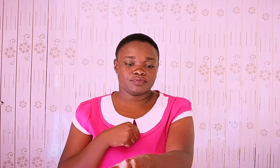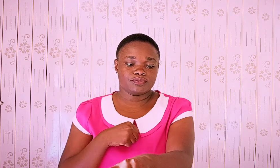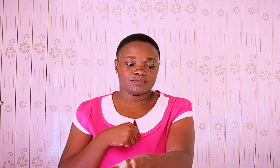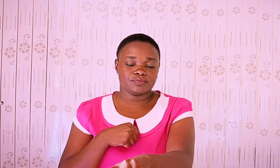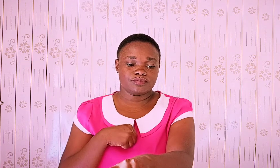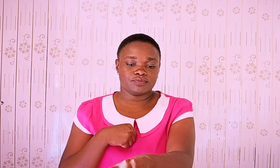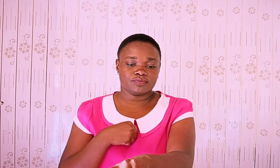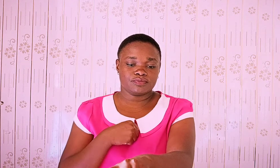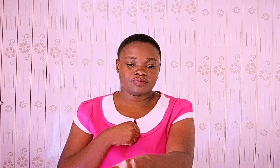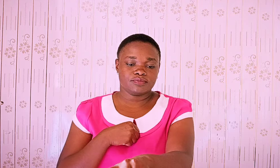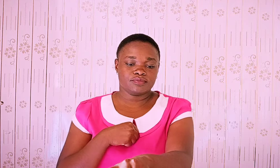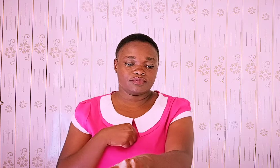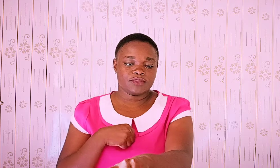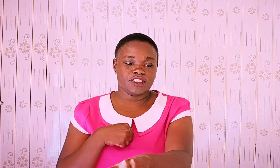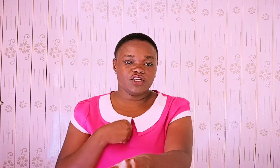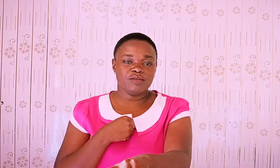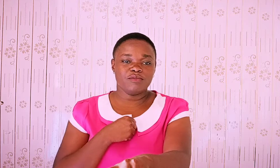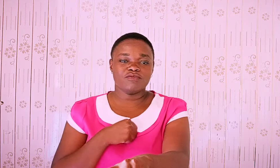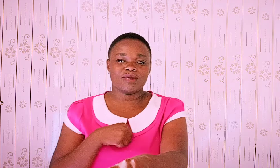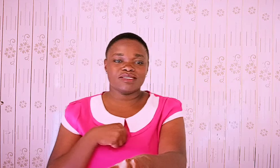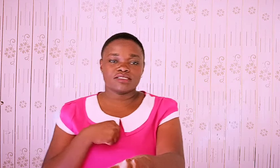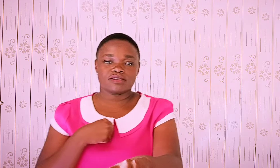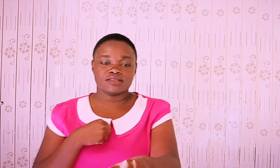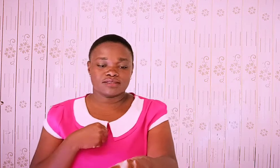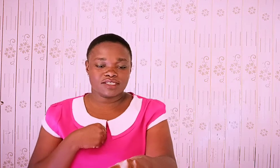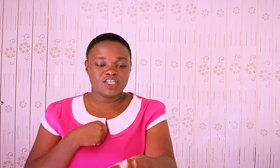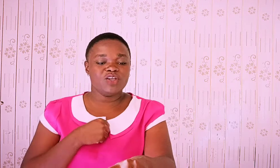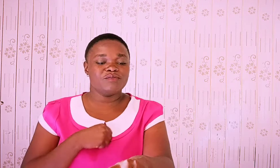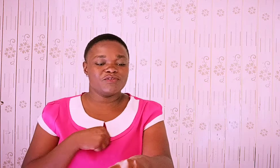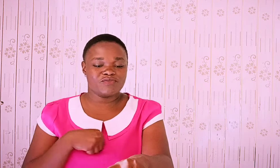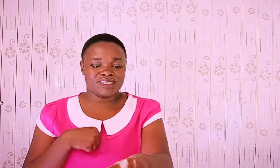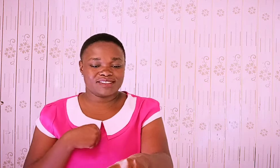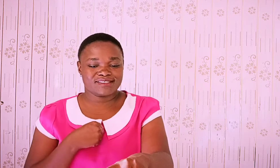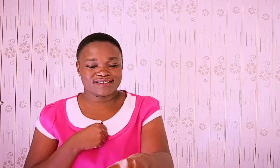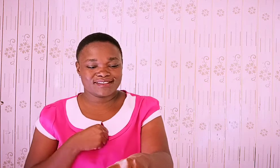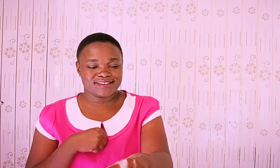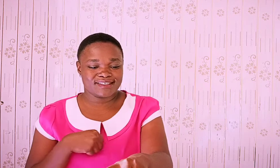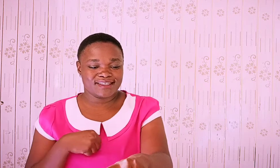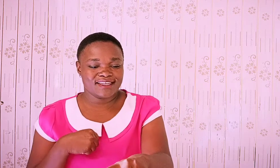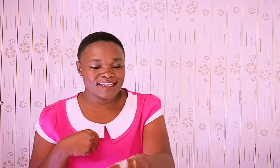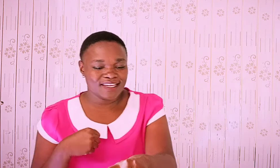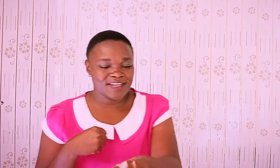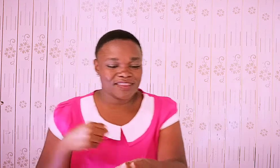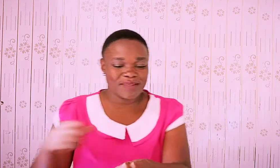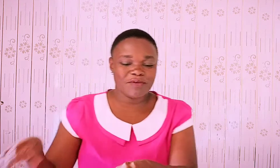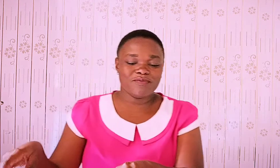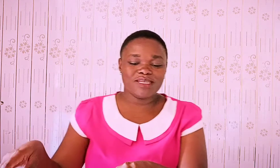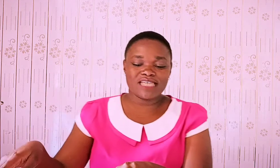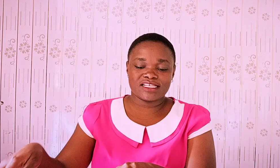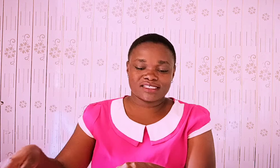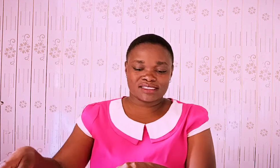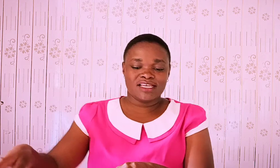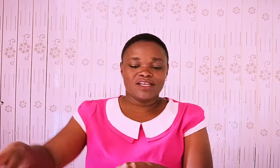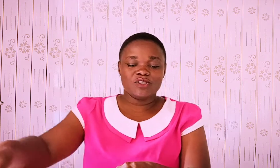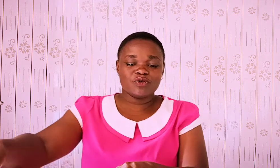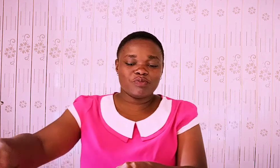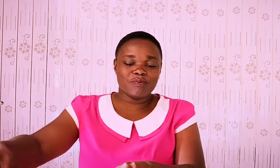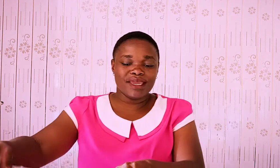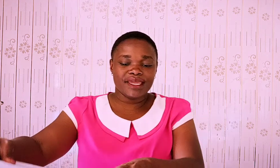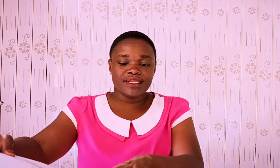Circular movement. Hiyo ni movement. The movement has to be made